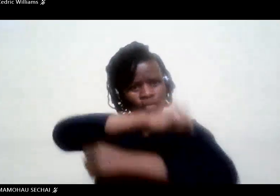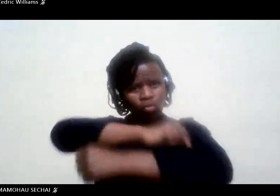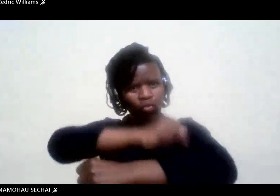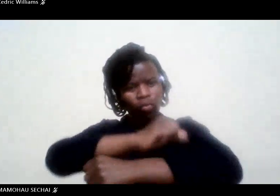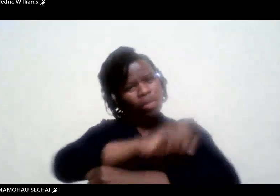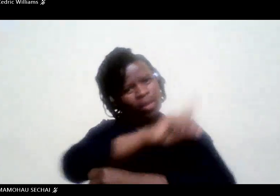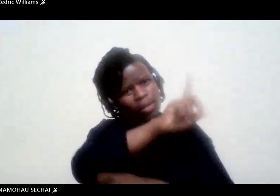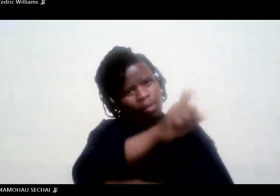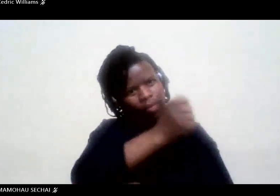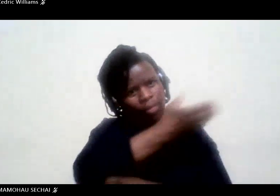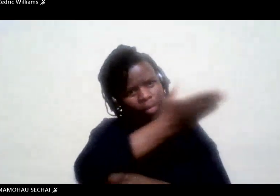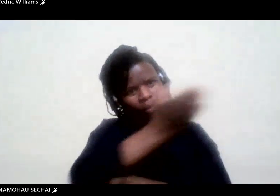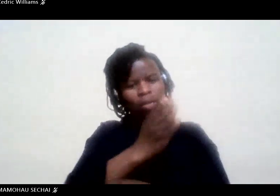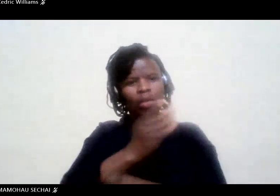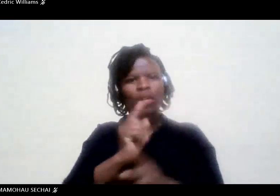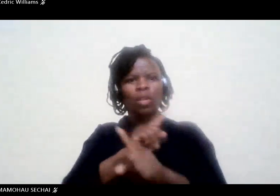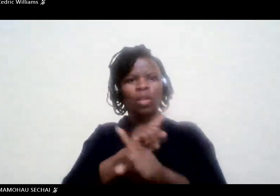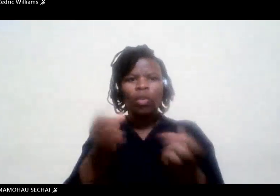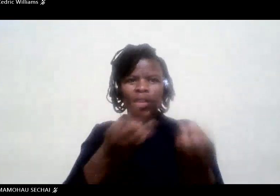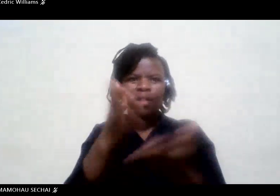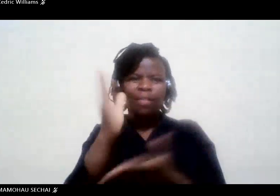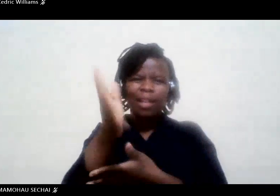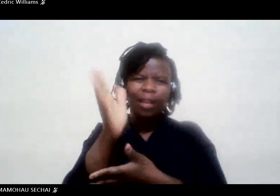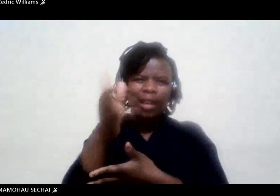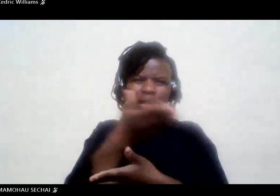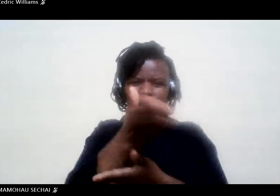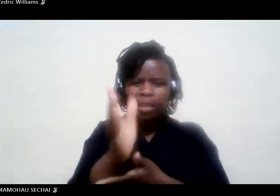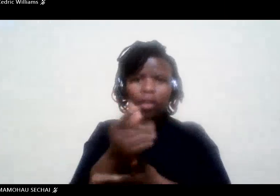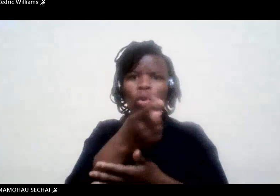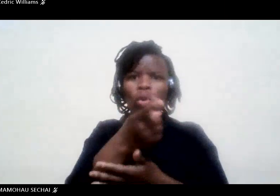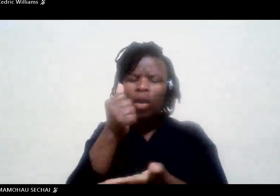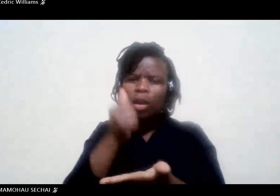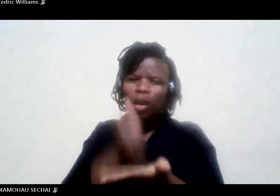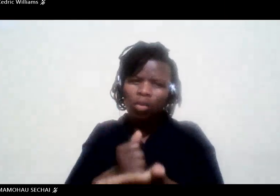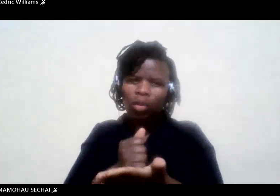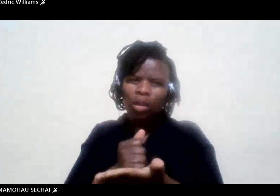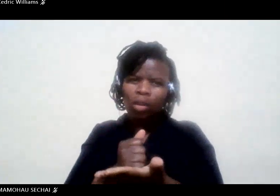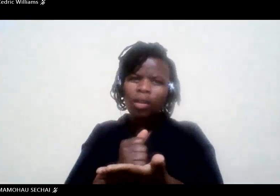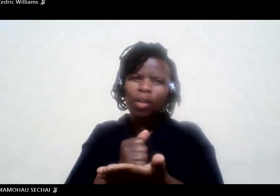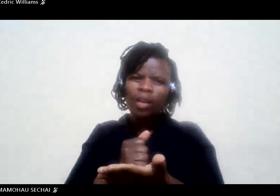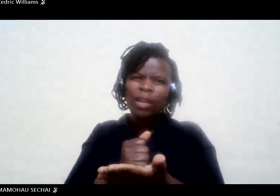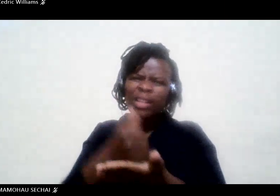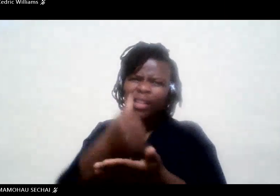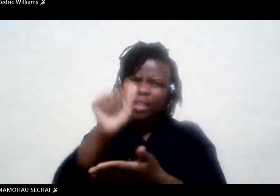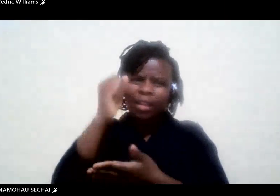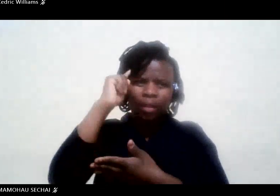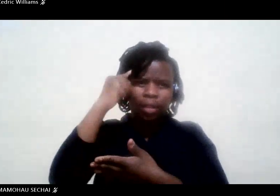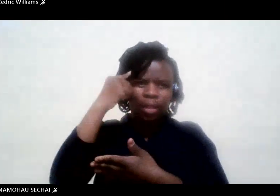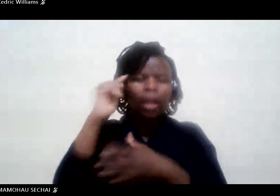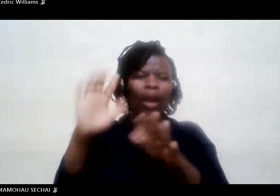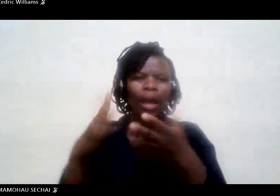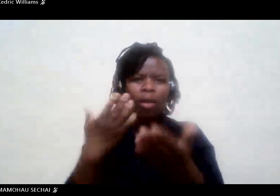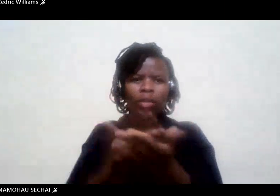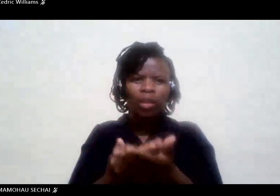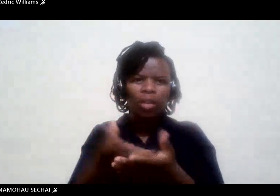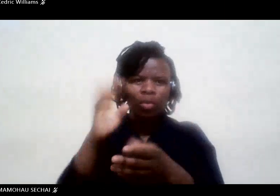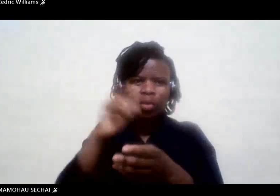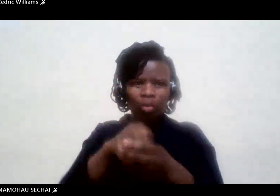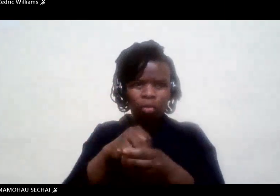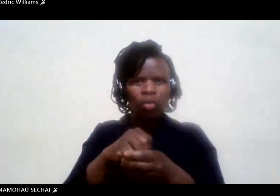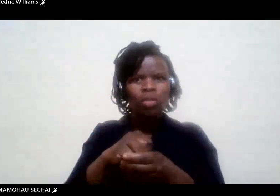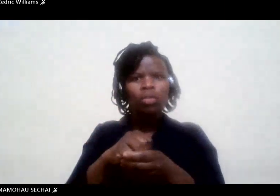from me giving you this lecture, have you ever sat down at any point in your life to think, how can someone with visual who